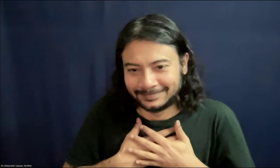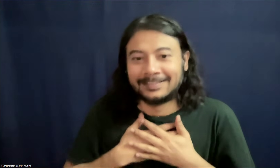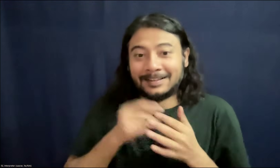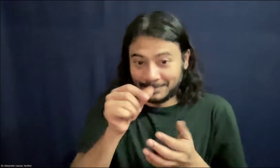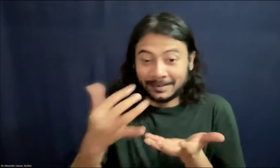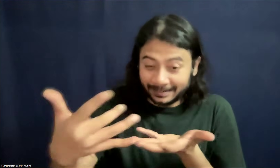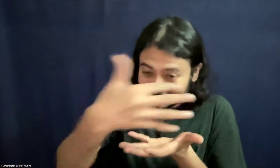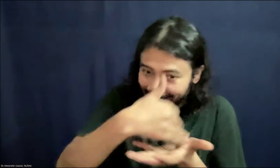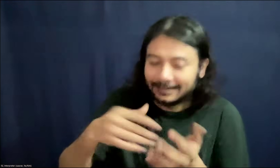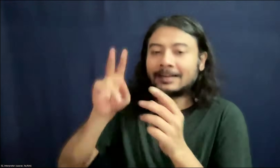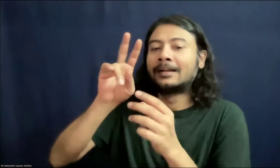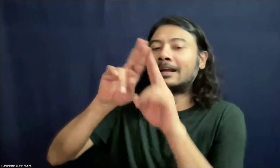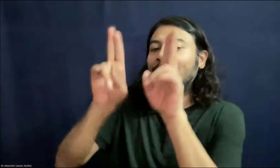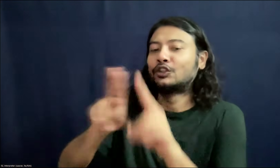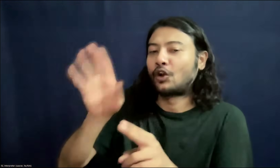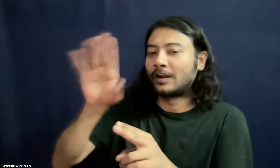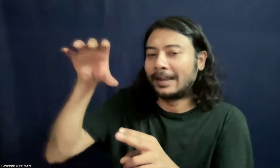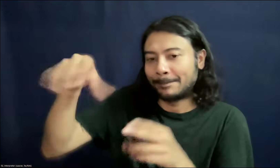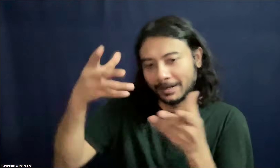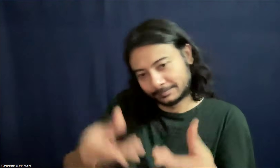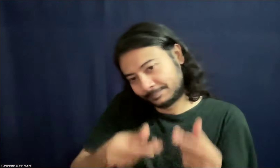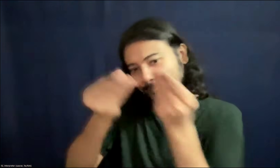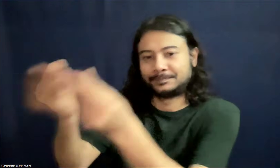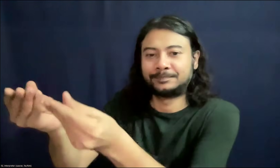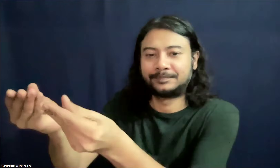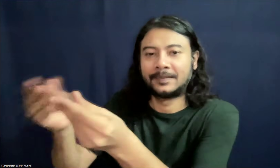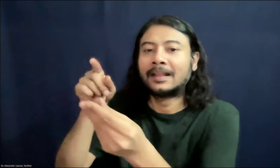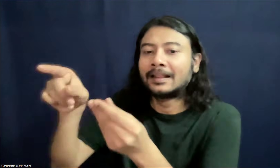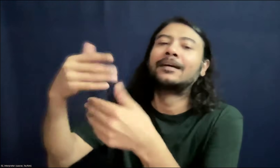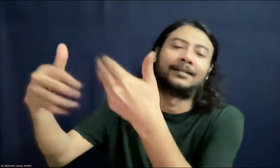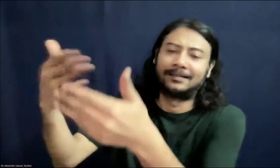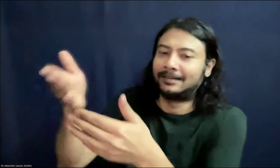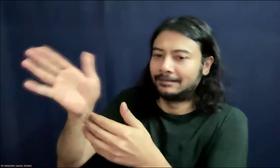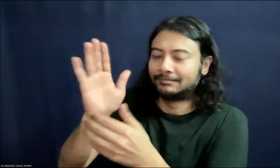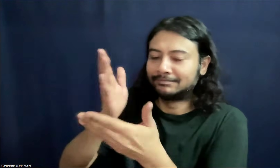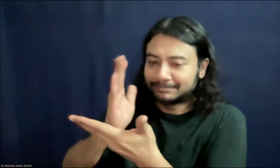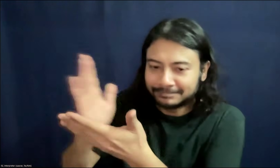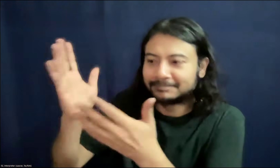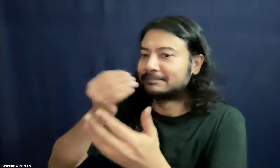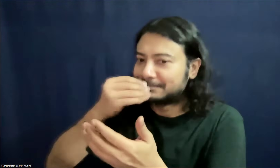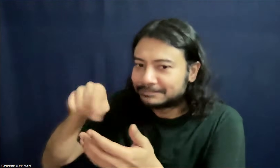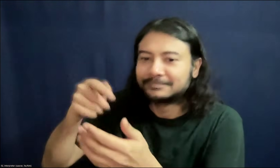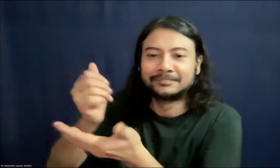So thank you so much for sending your donations for Purushottama month.